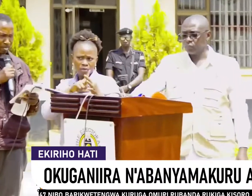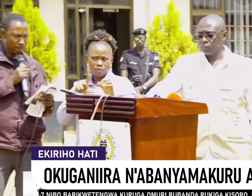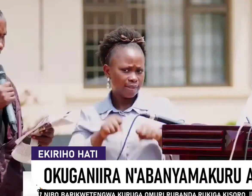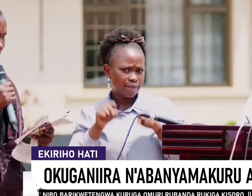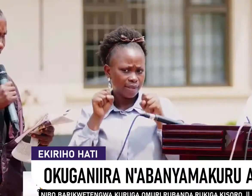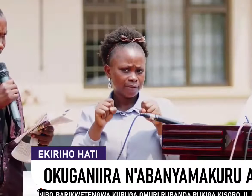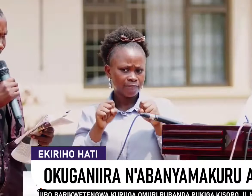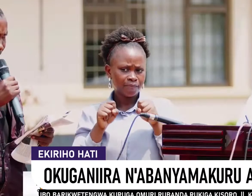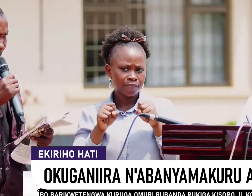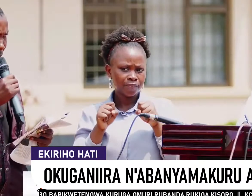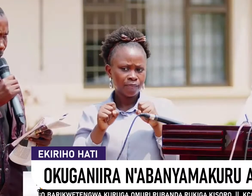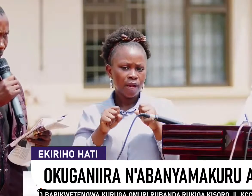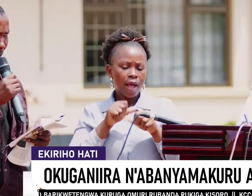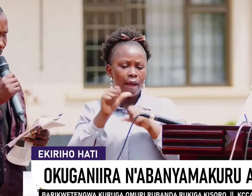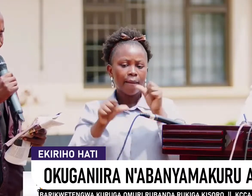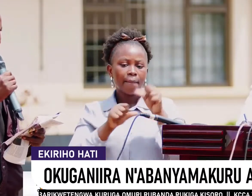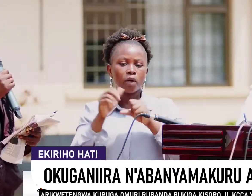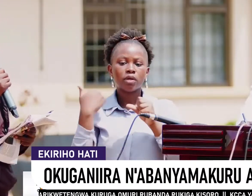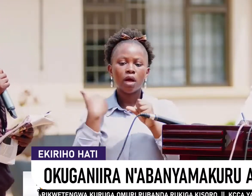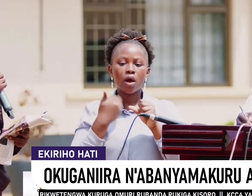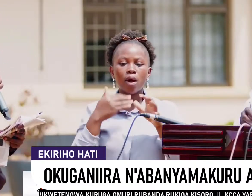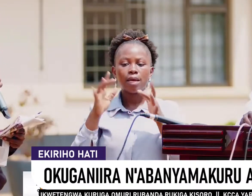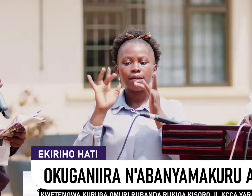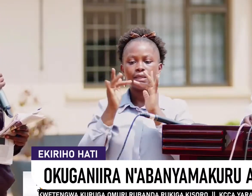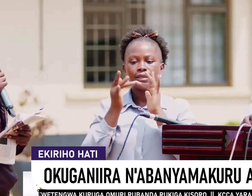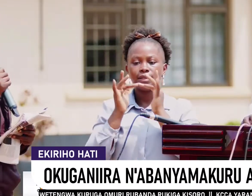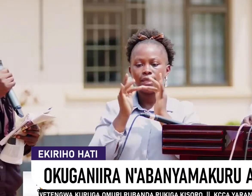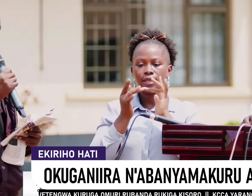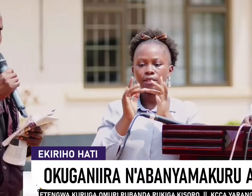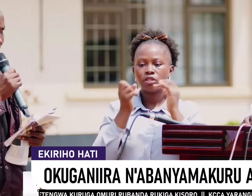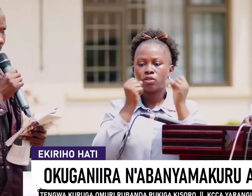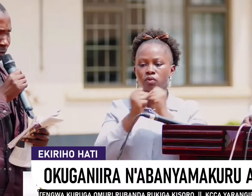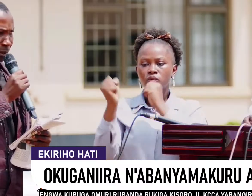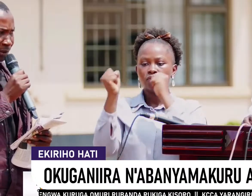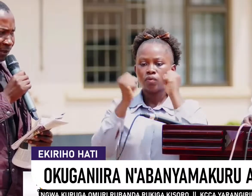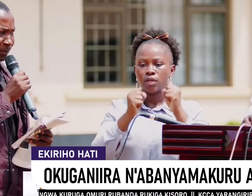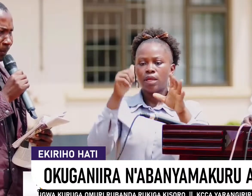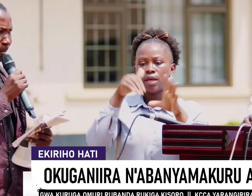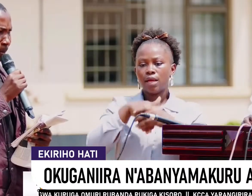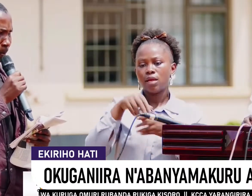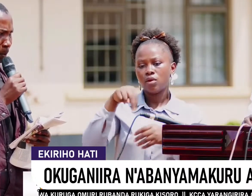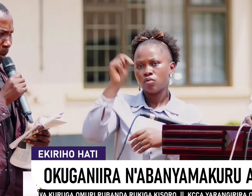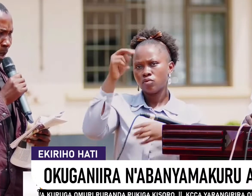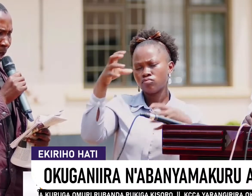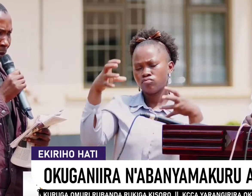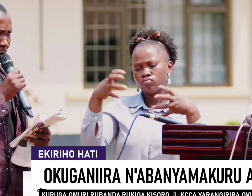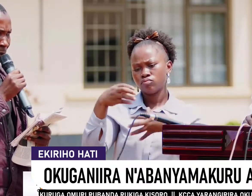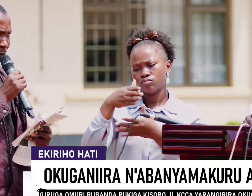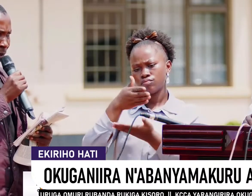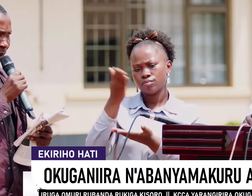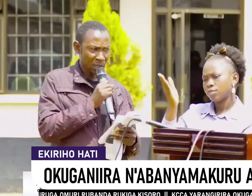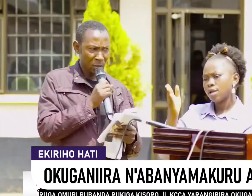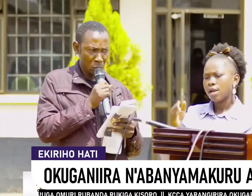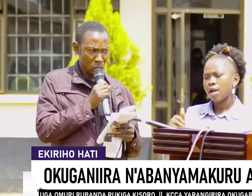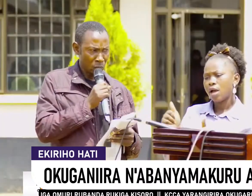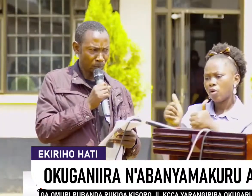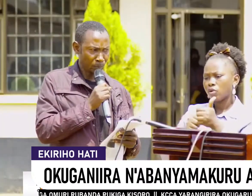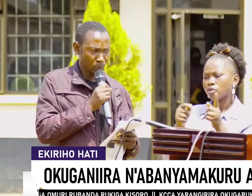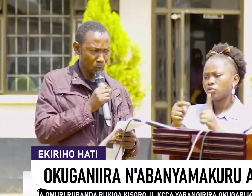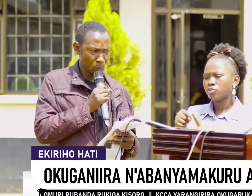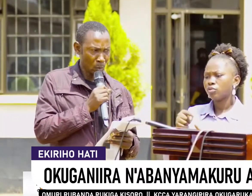Chair, is about our internet strength in up countries. According to